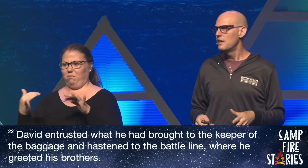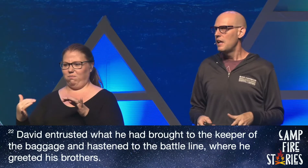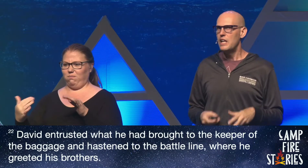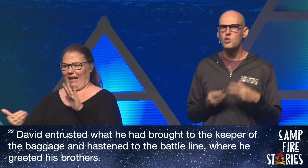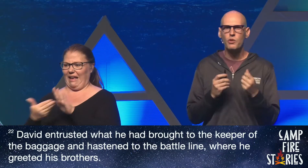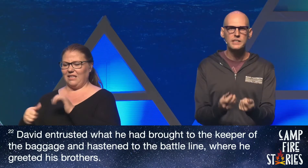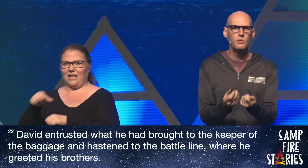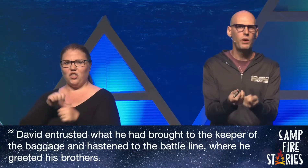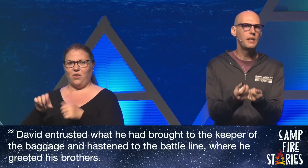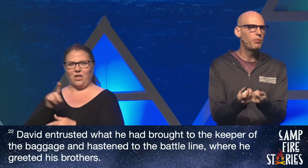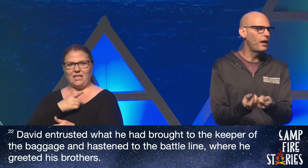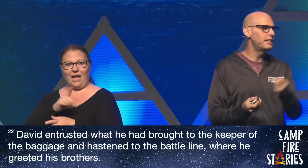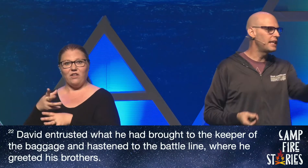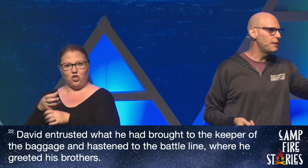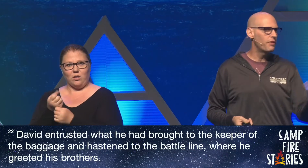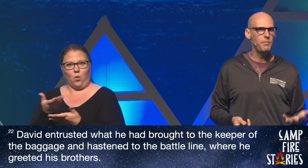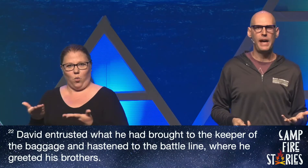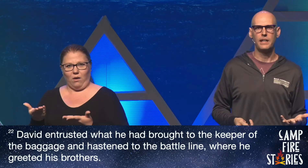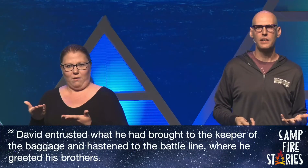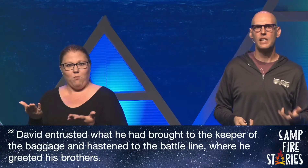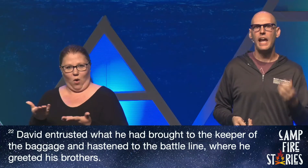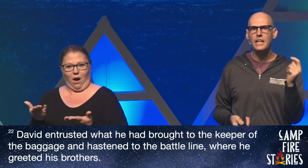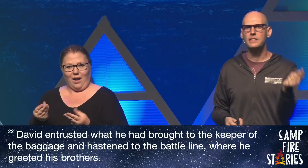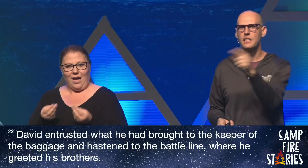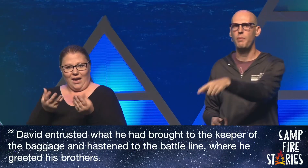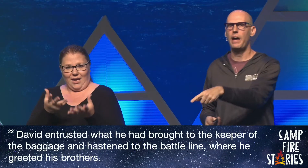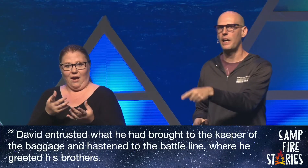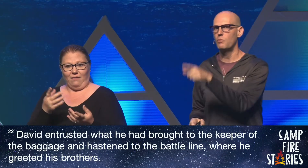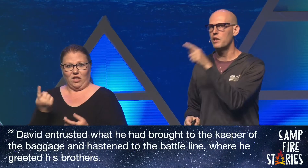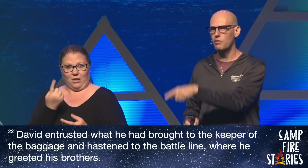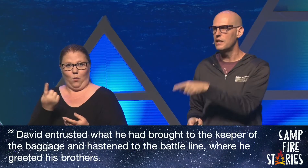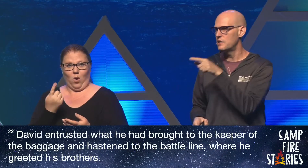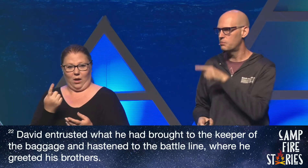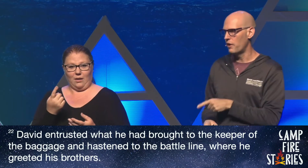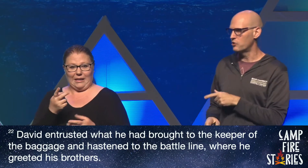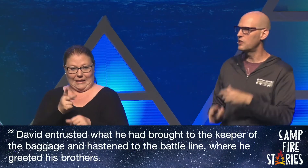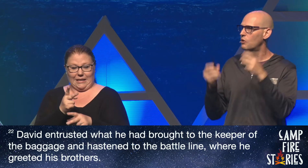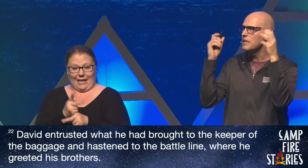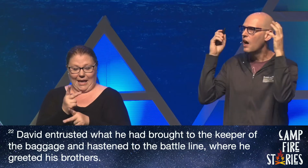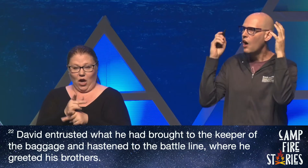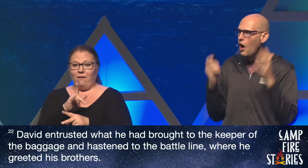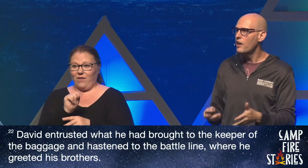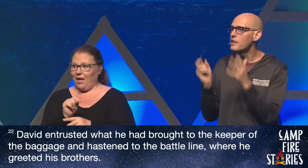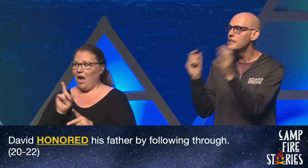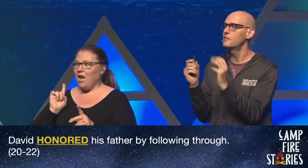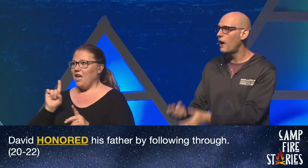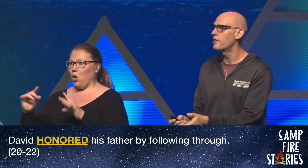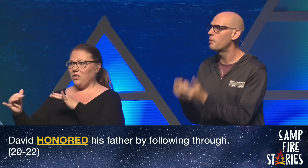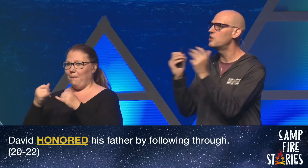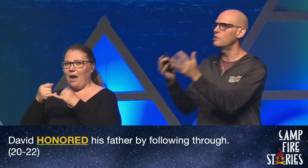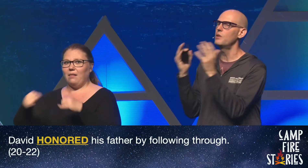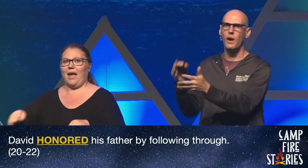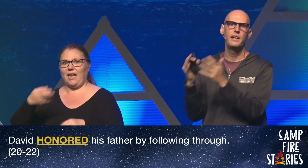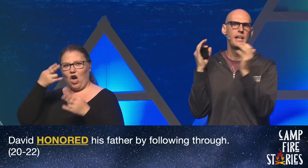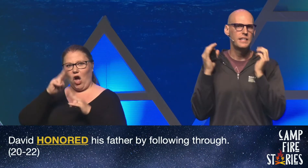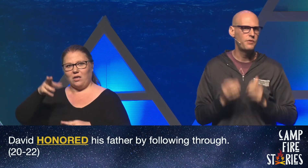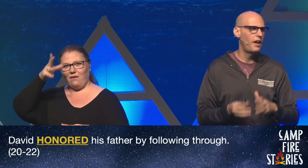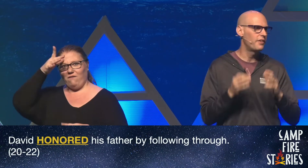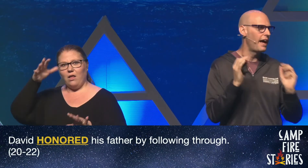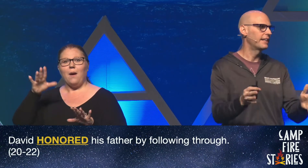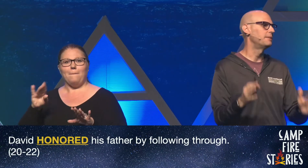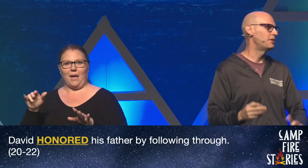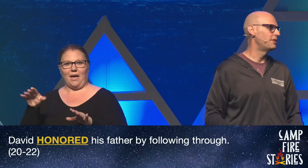David entrusted what he had brought to the keeper of the baggage and hastened to the battle line where he greeted his brothers, right? So he honored his father by doing what